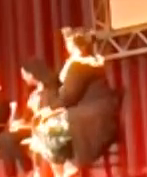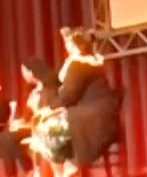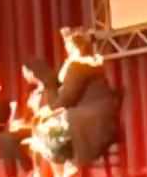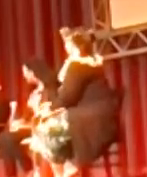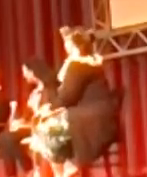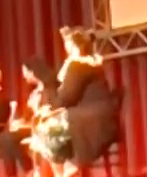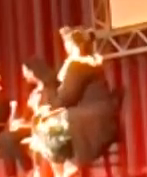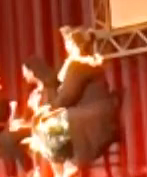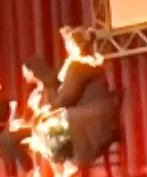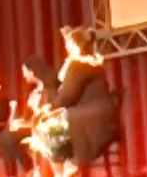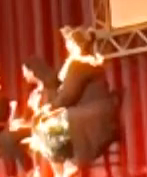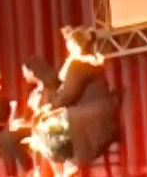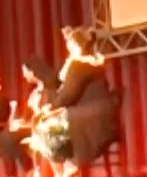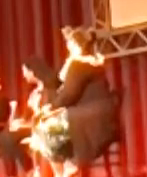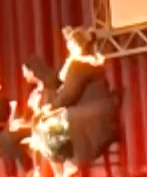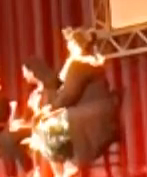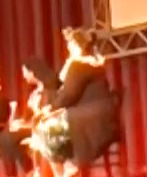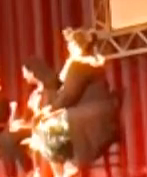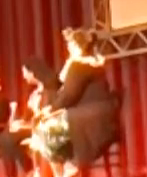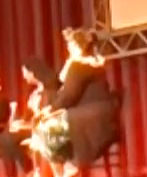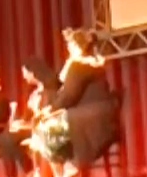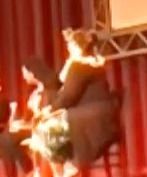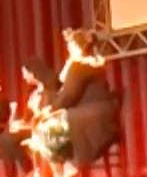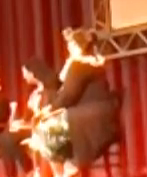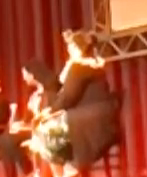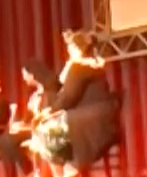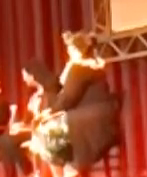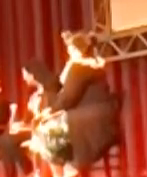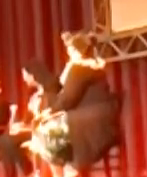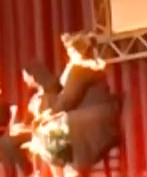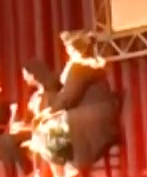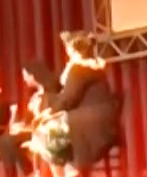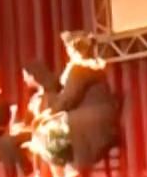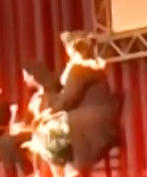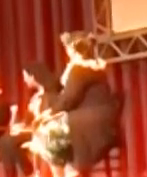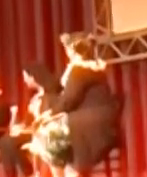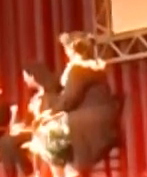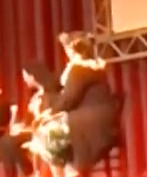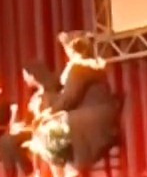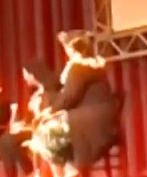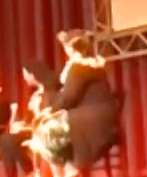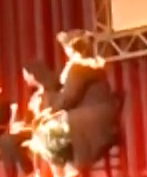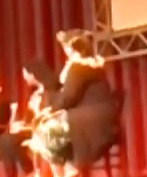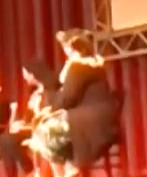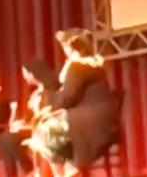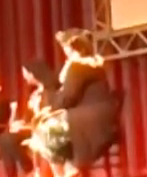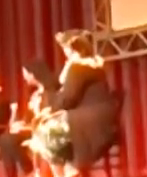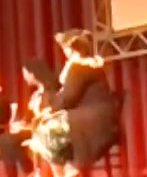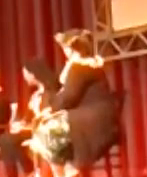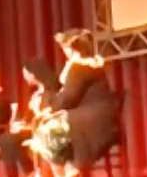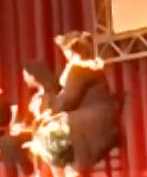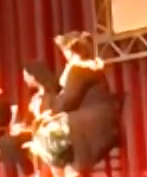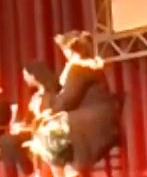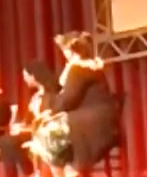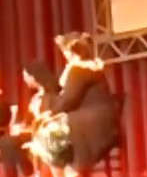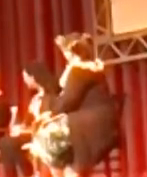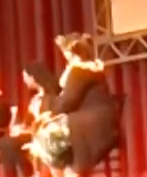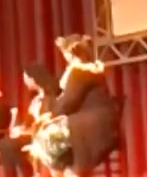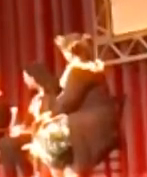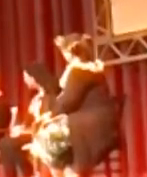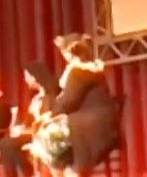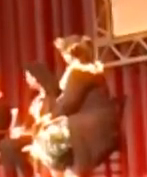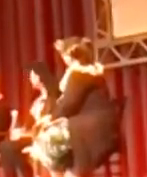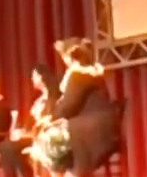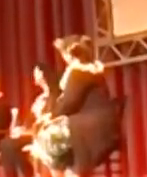the history I mentioned. But I'm really grateful to be here and be nourished by having always